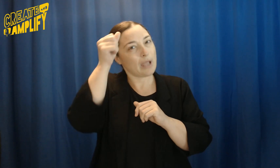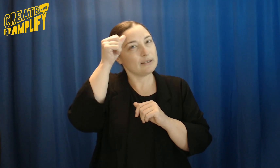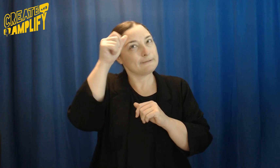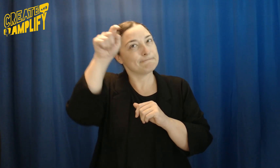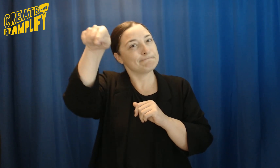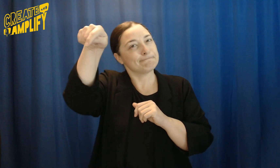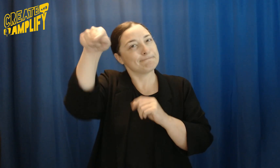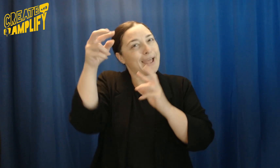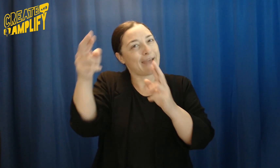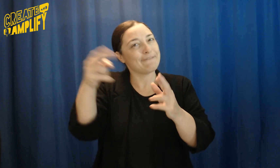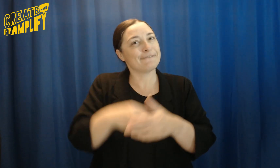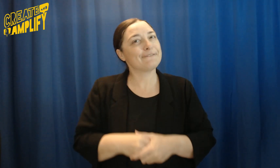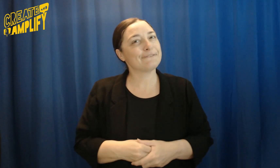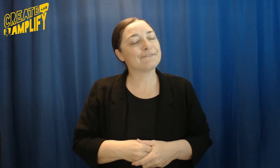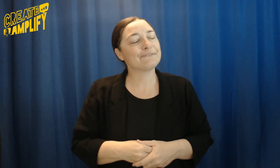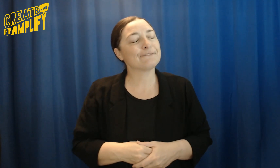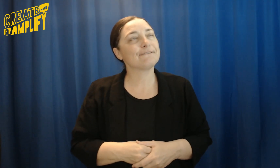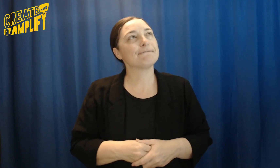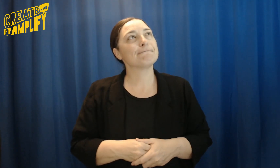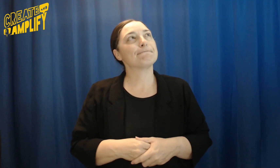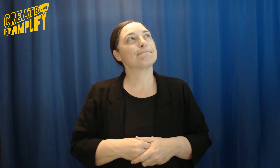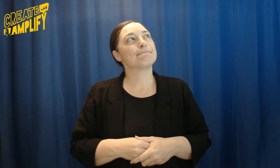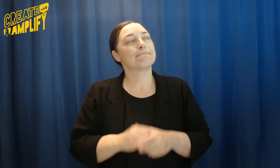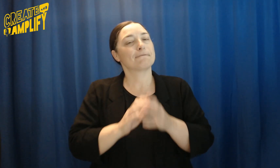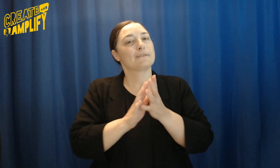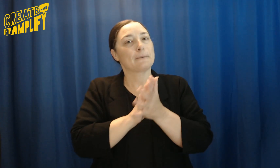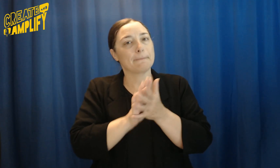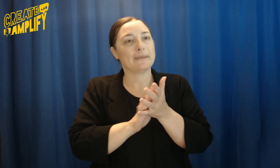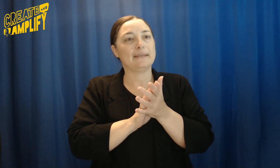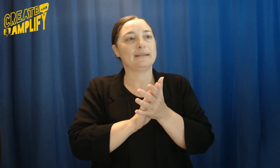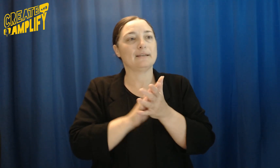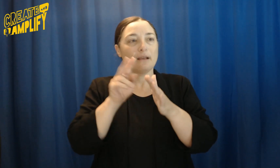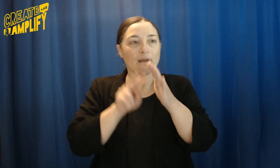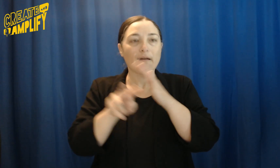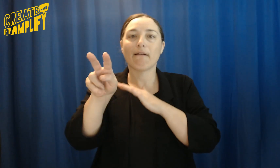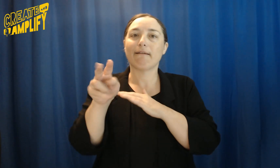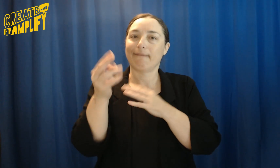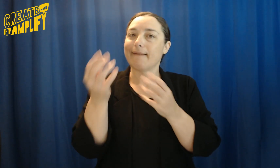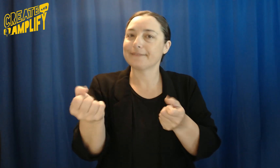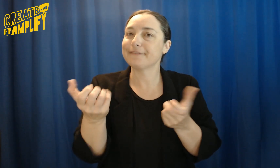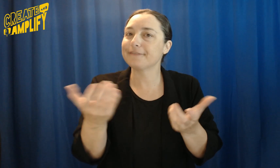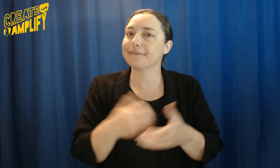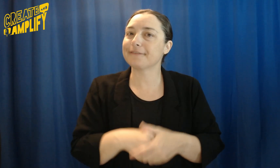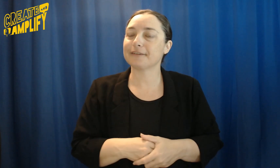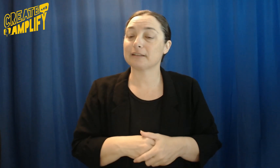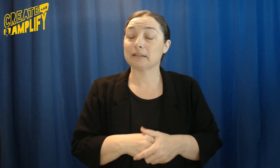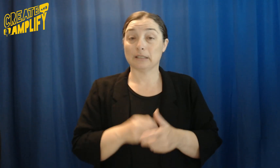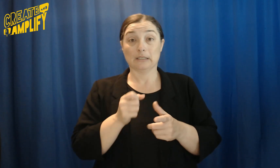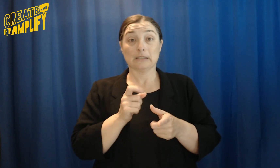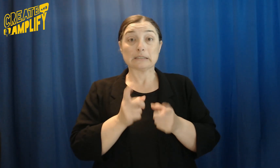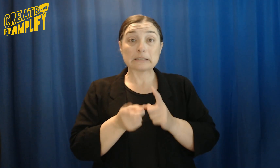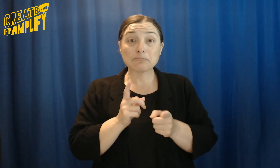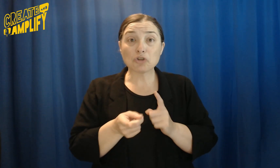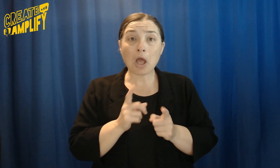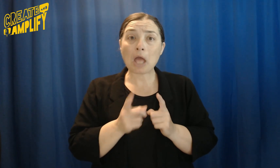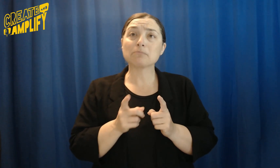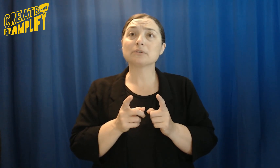hope meant that I had things to look forward to, no matter what was going on. Sometimes they fade out a bit, but it's always there